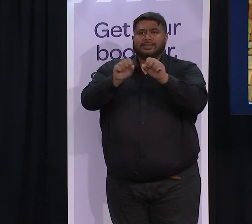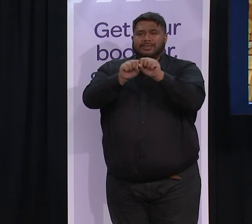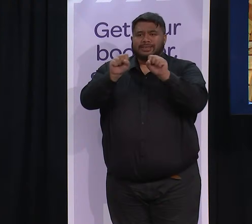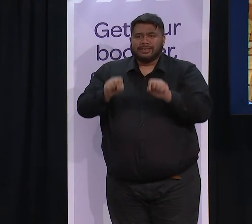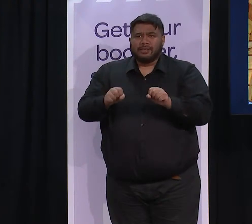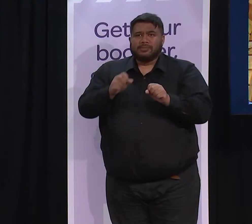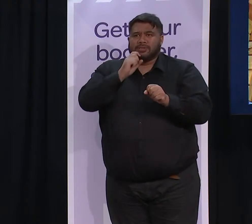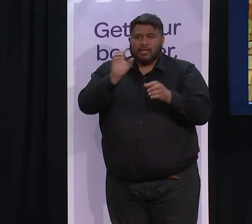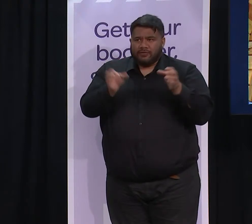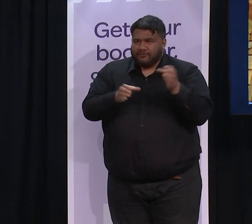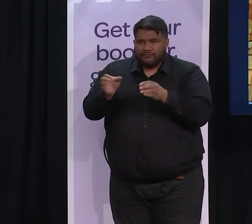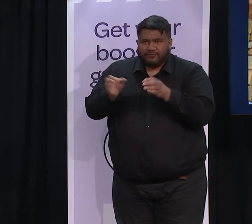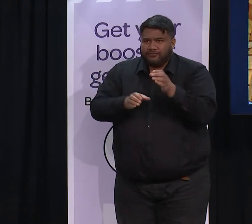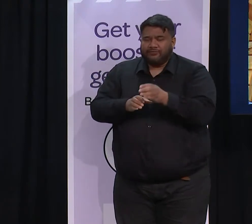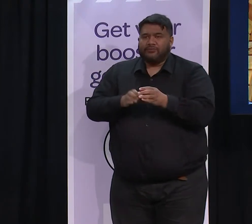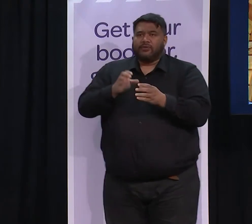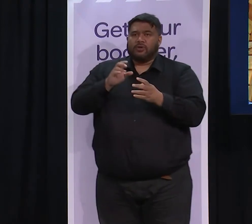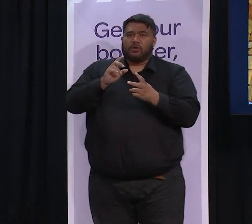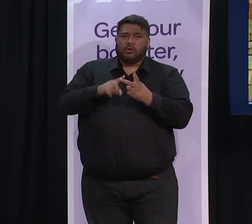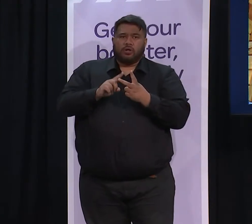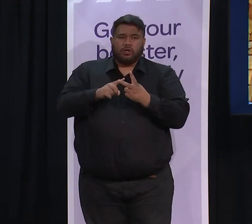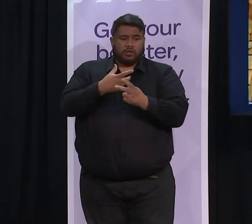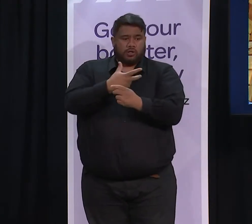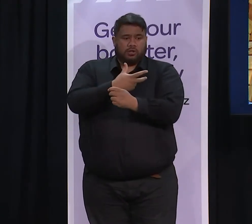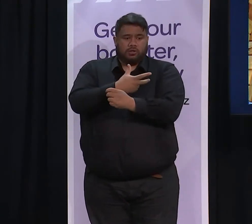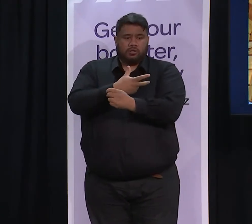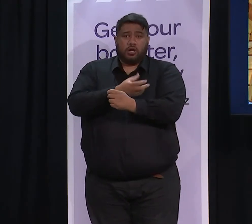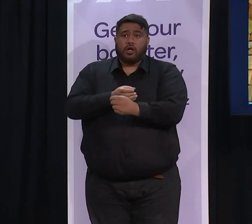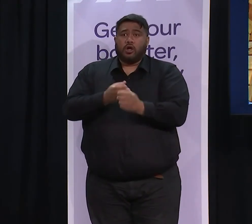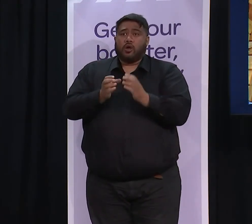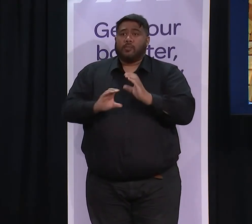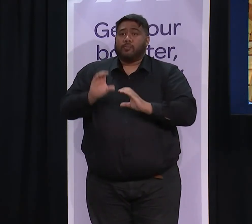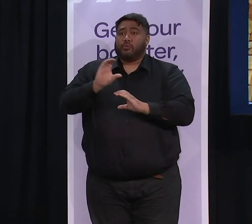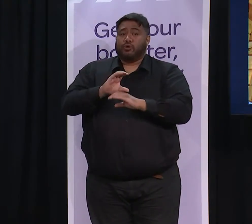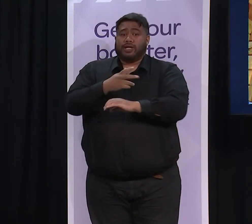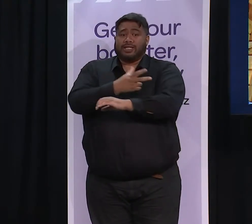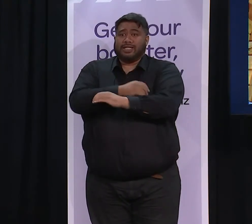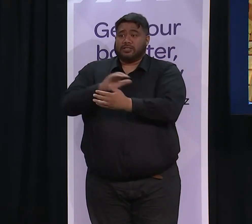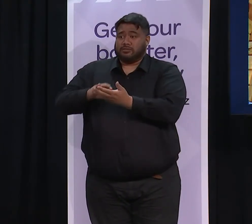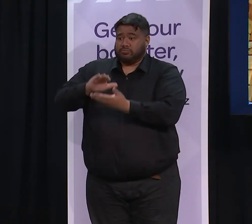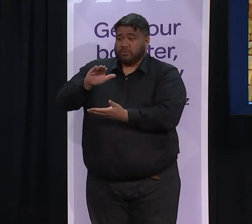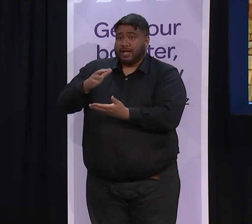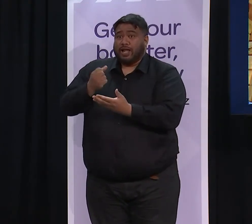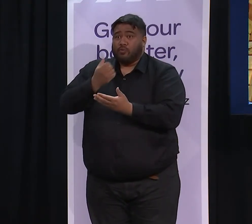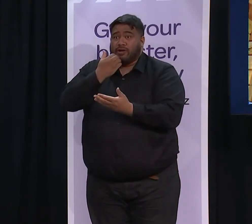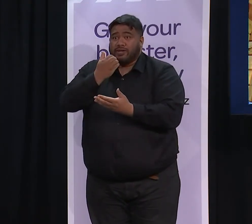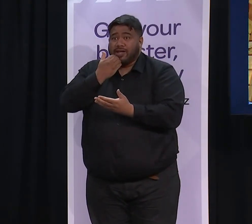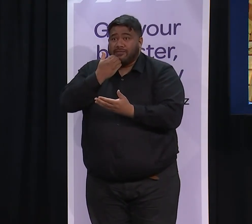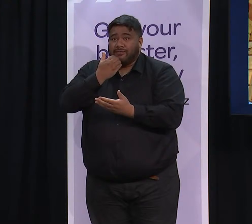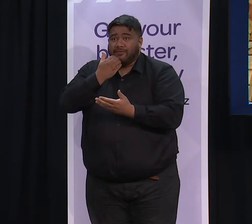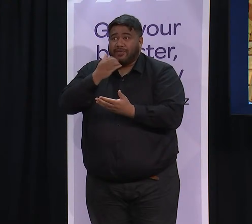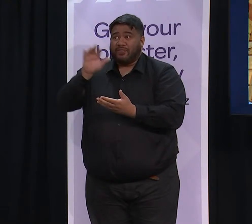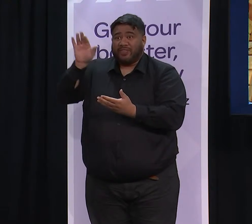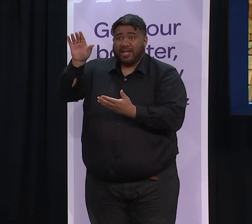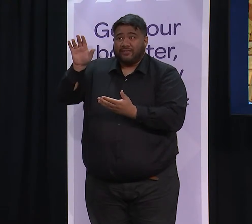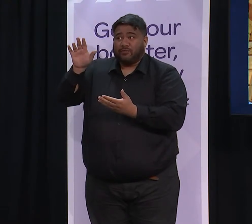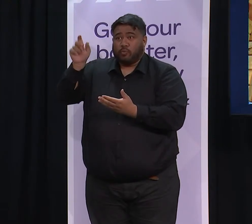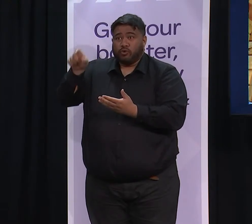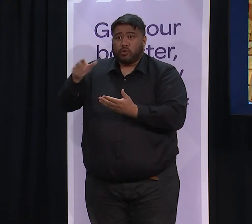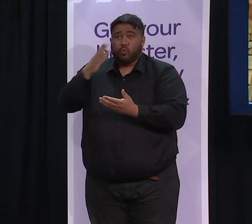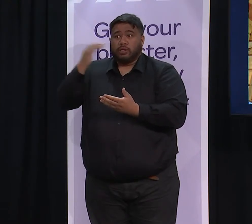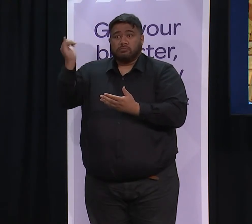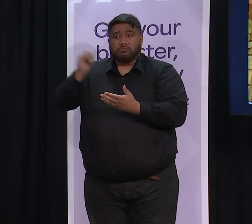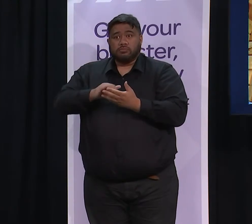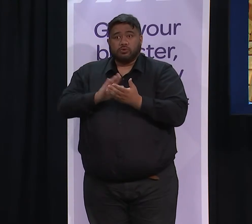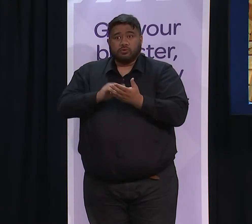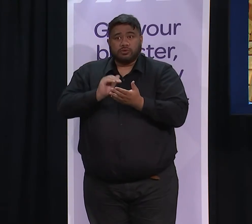course we have to factor in the availability of boosters at the point of departure, and of course making sure that we are fair